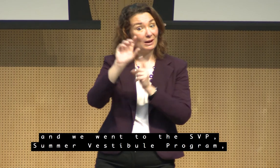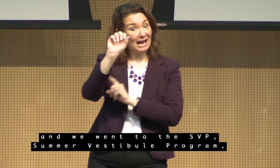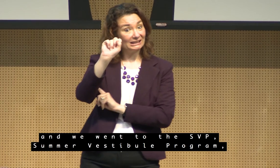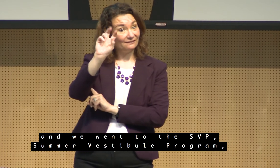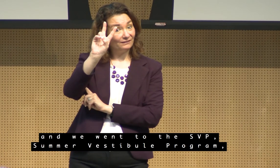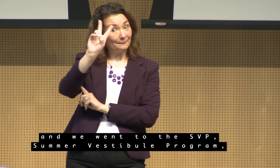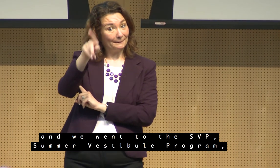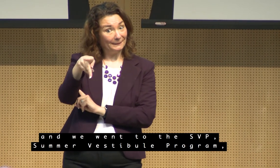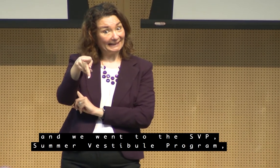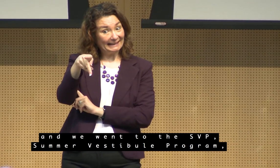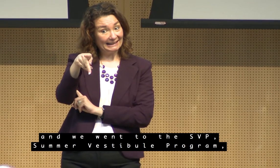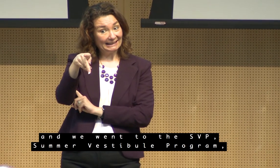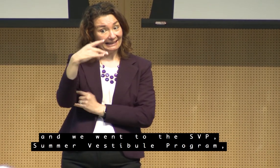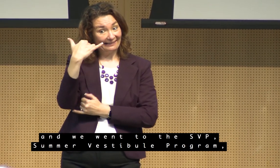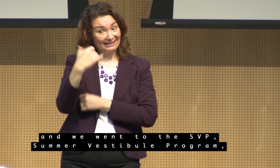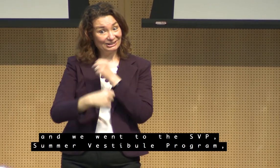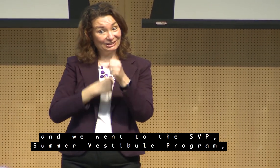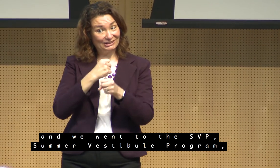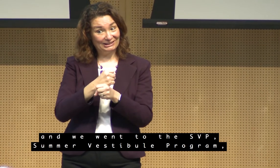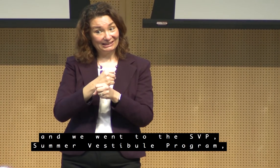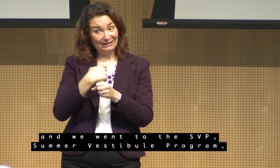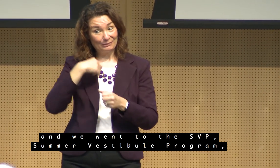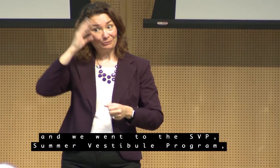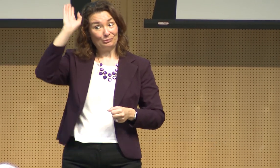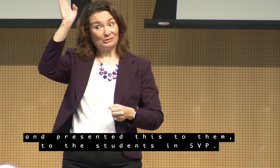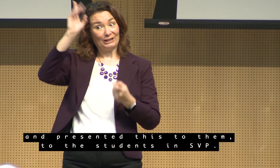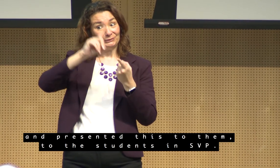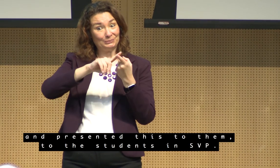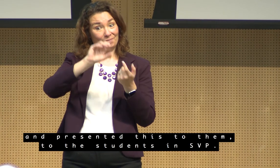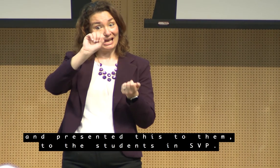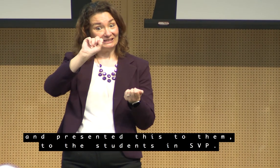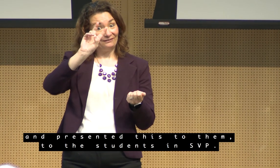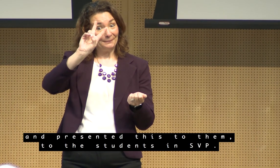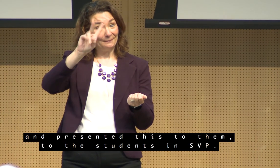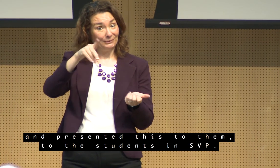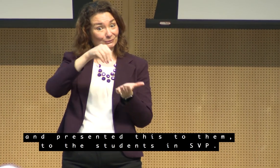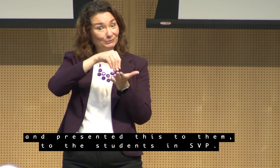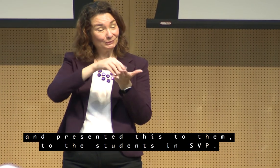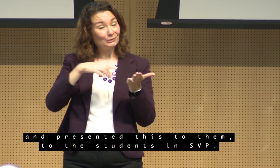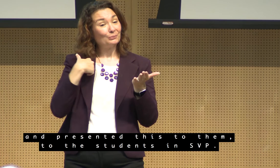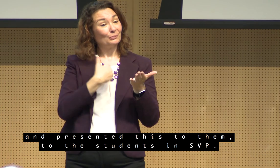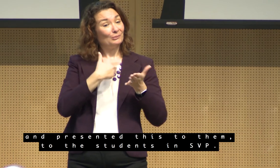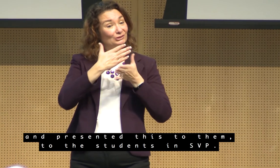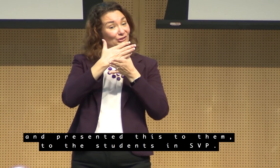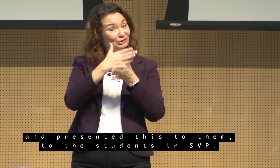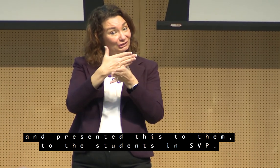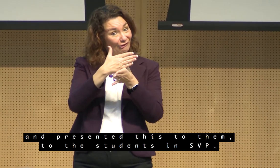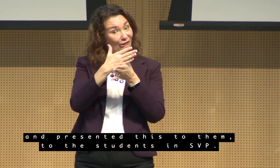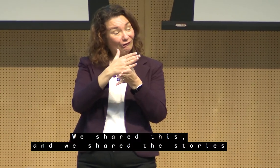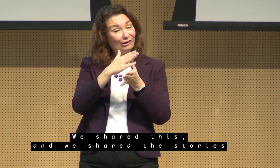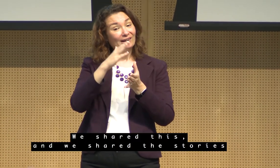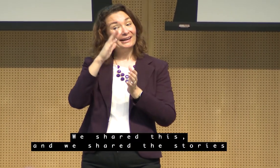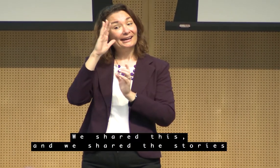and we went to the SVP Summer Vestibule Program and presented this to them, to the students at SVP. We shared